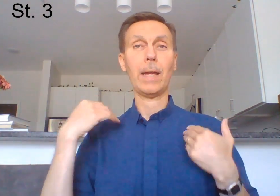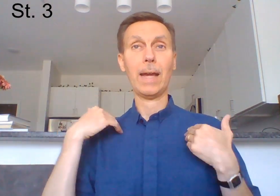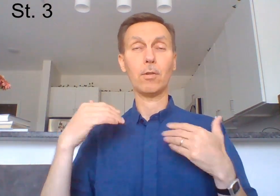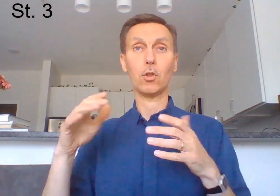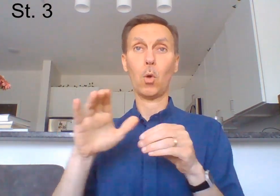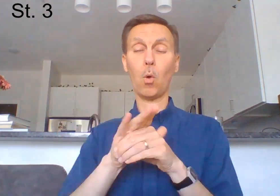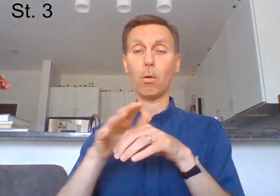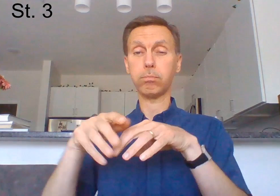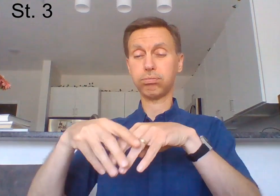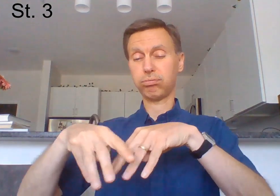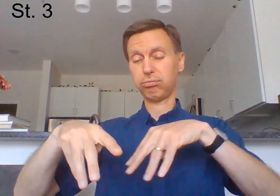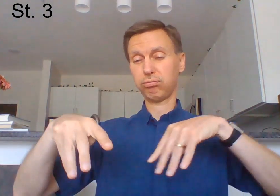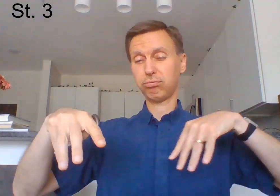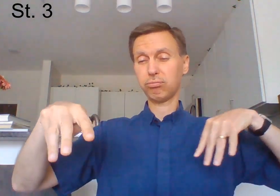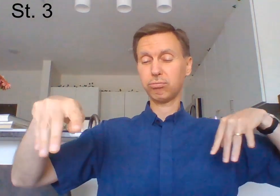have this whole